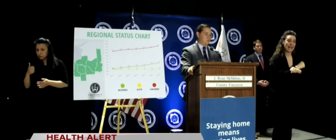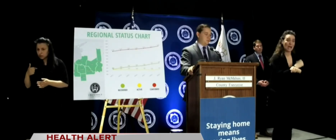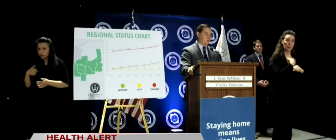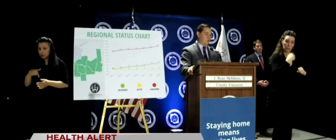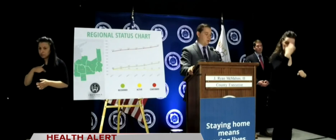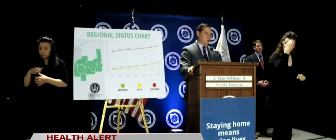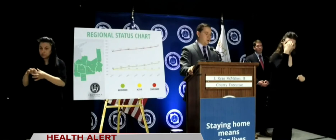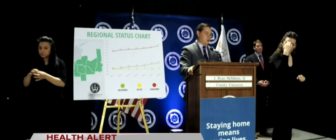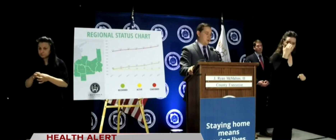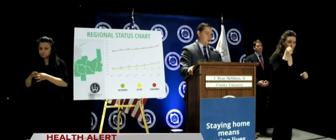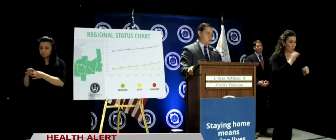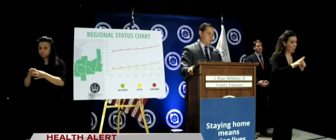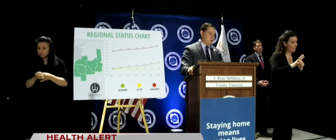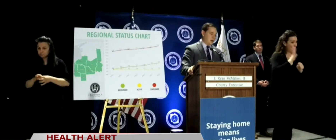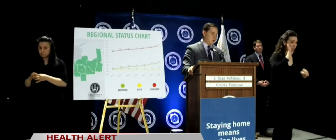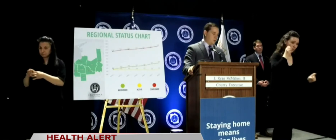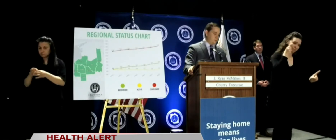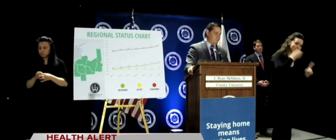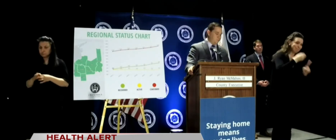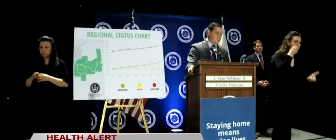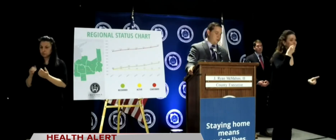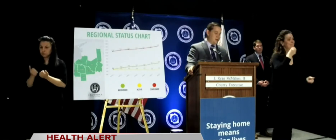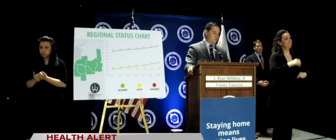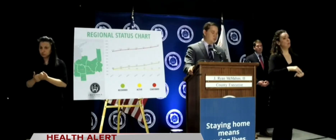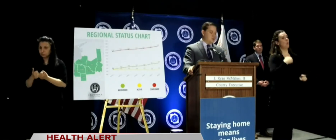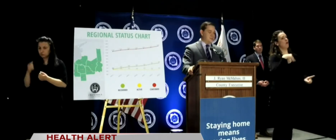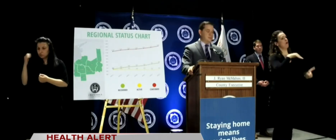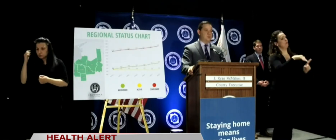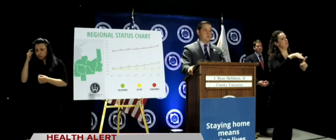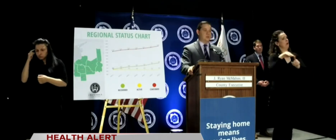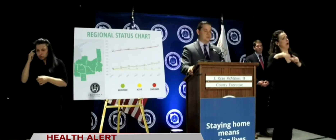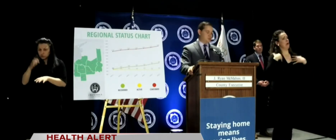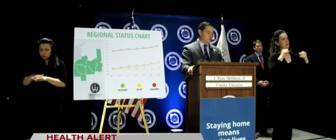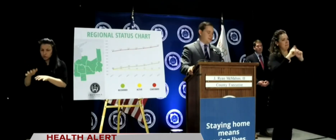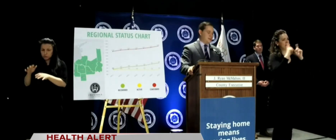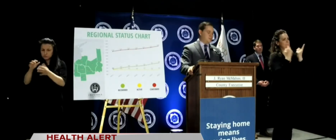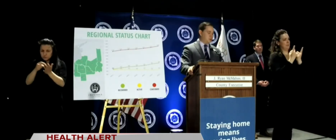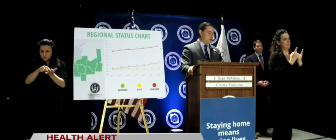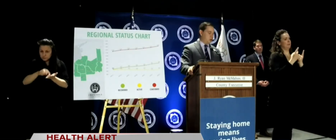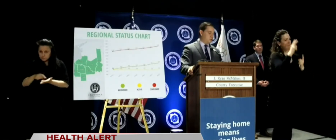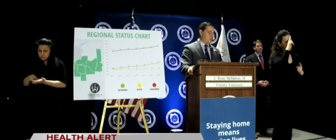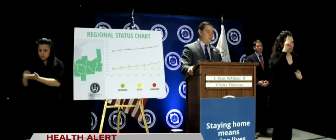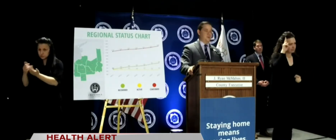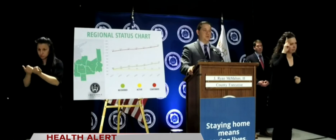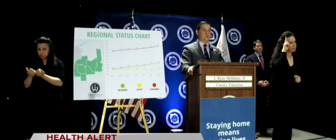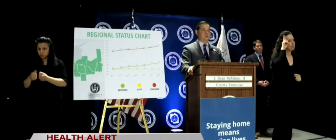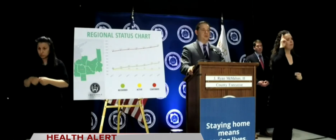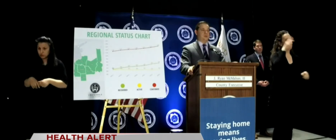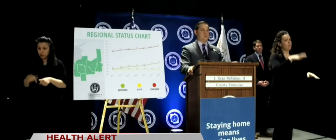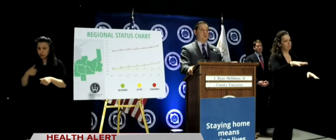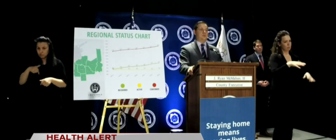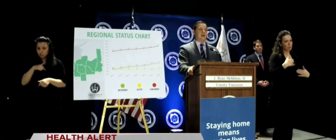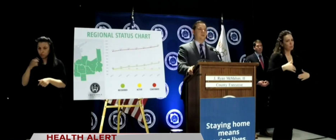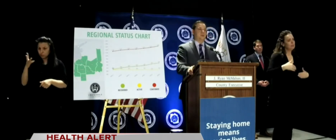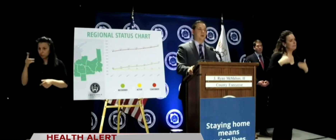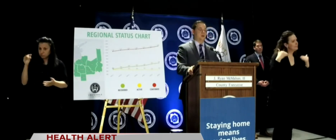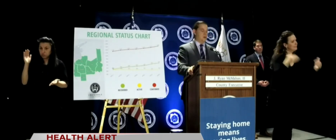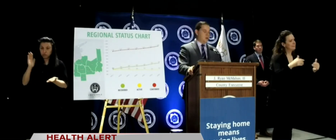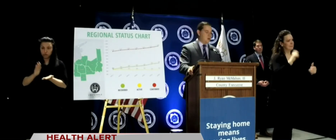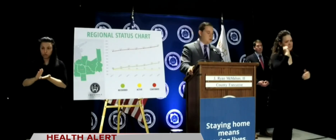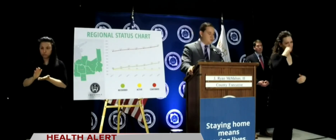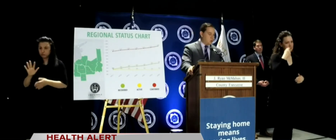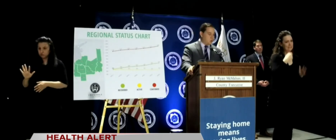techniques before this really got going. And you can see the results because we had time to learn from these other communities what was happening